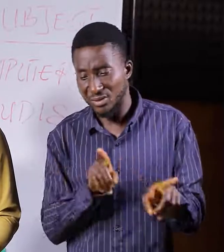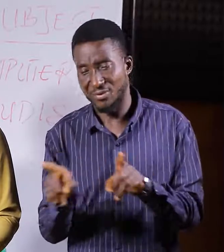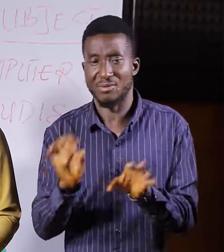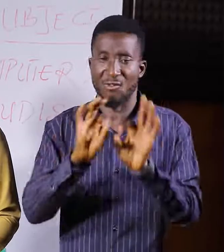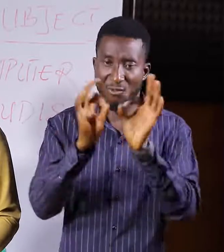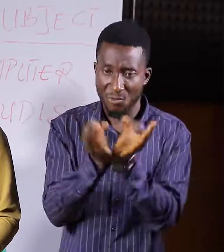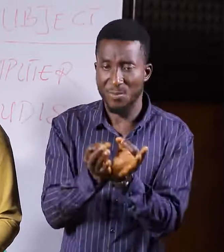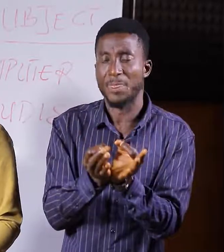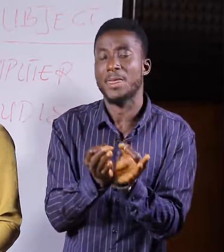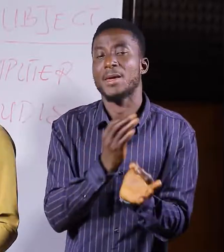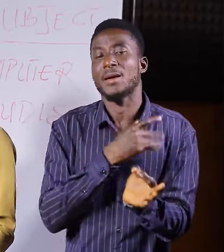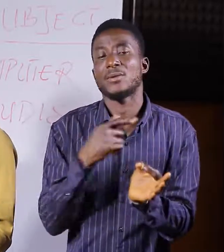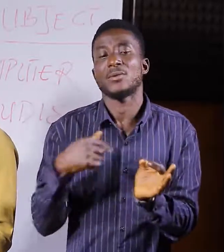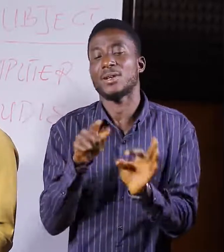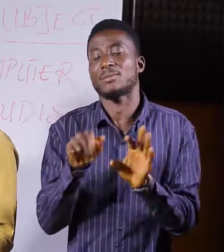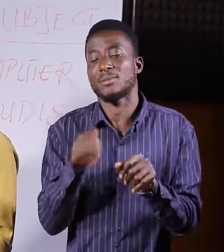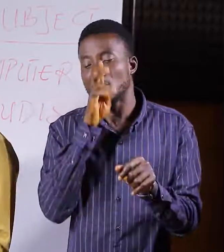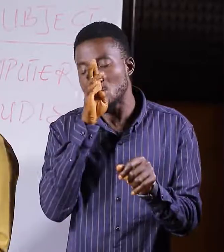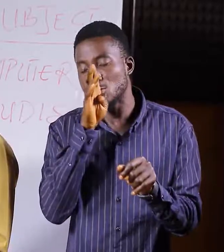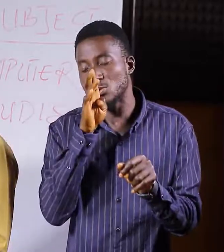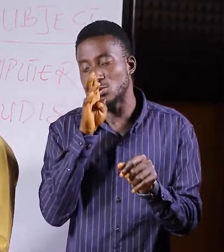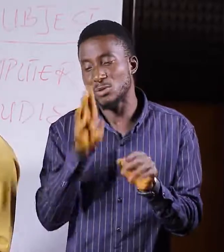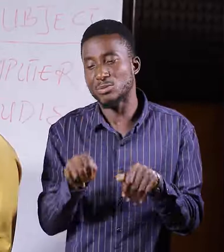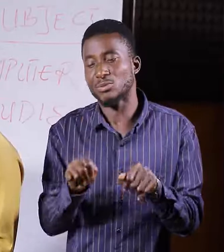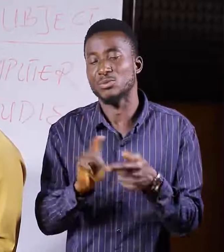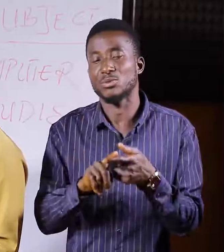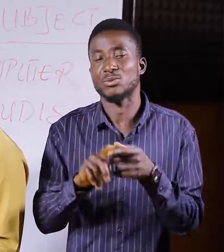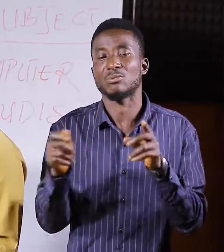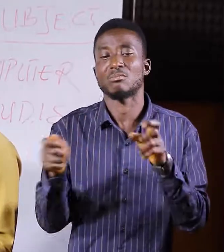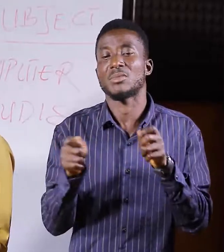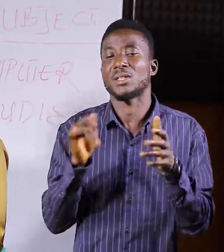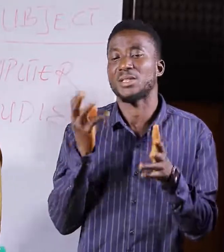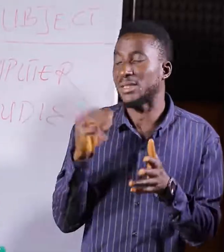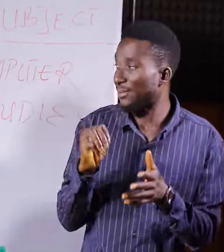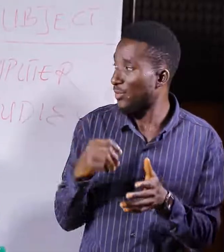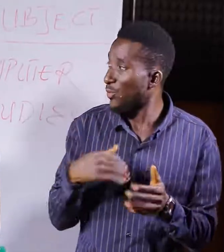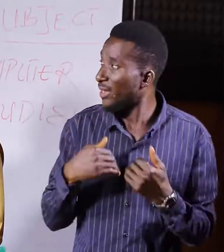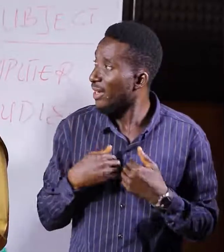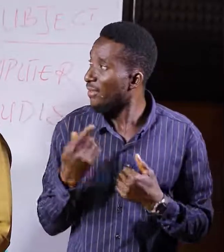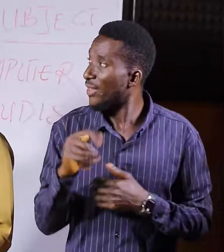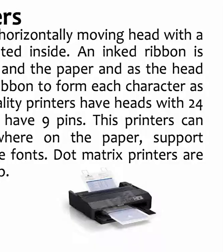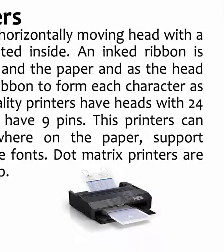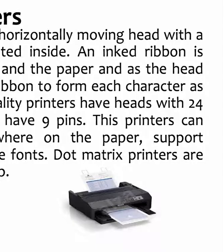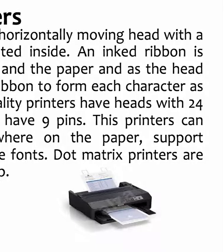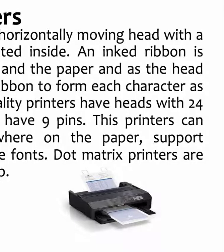are made better over the day. And this is, then we have the dot matrix printer,